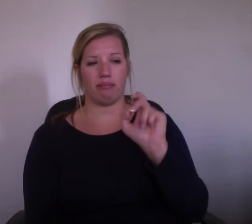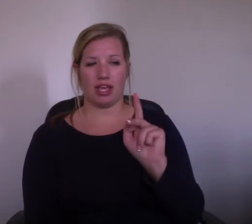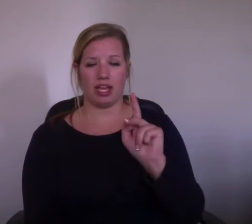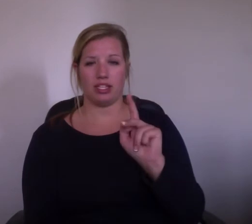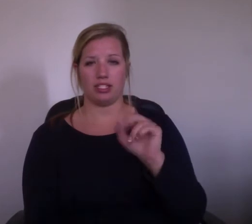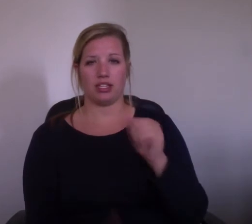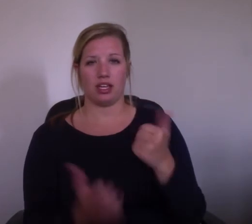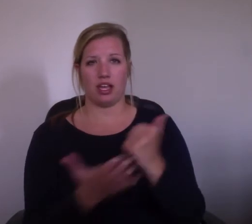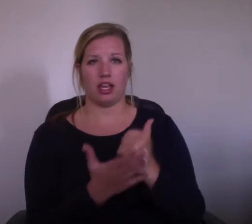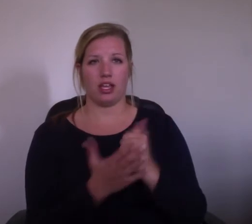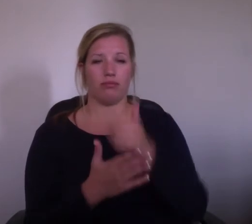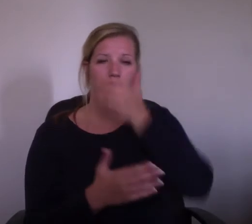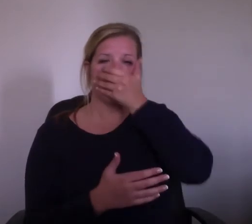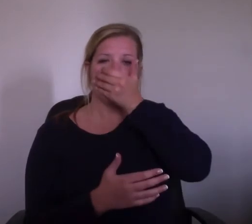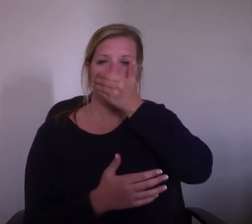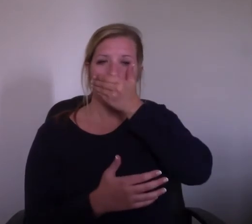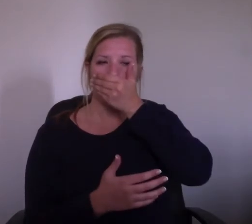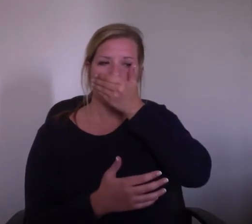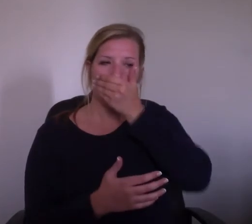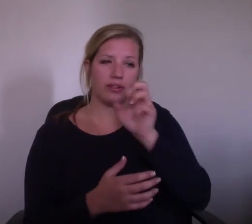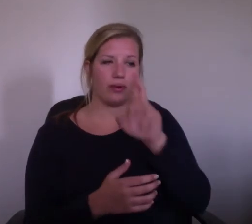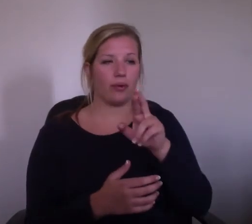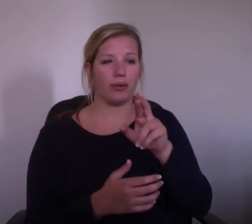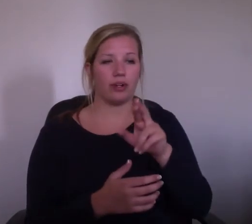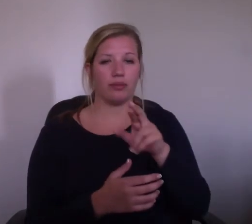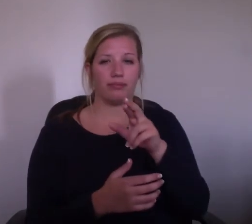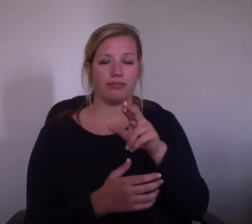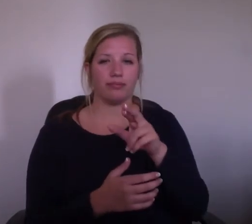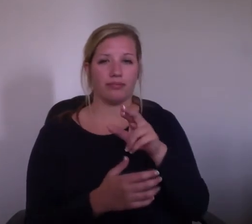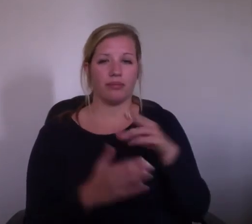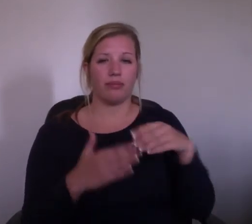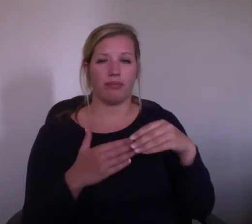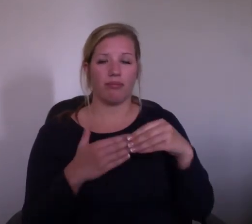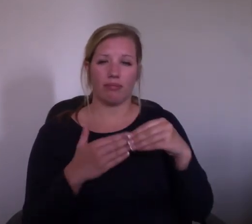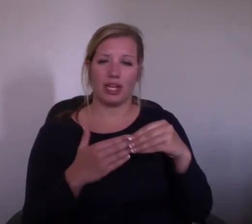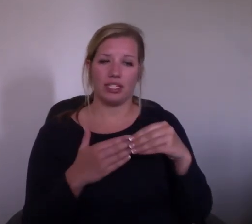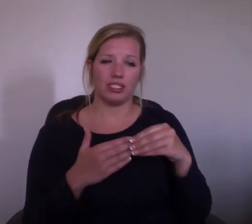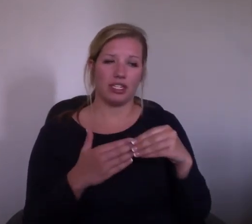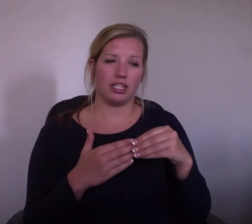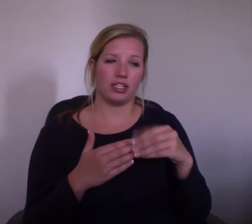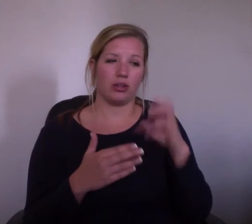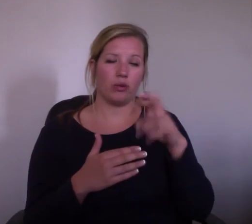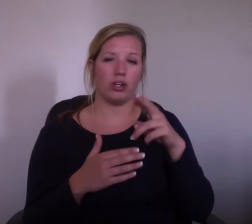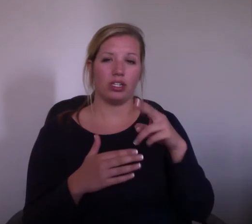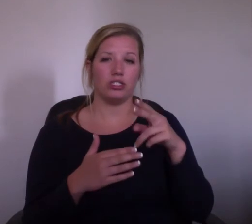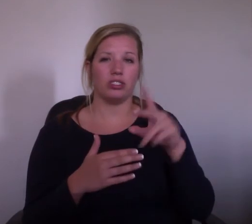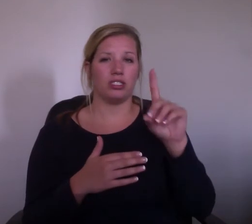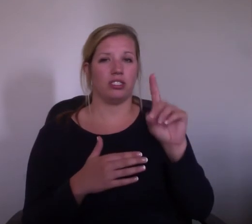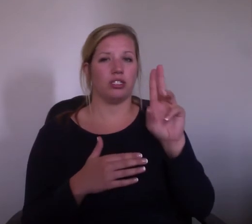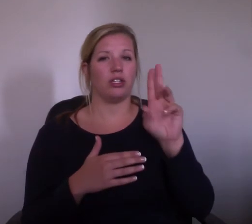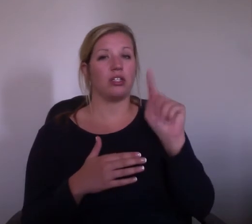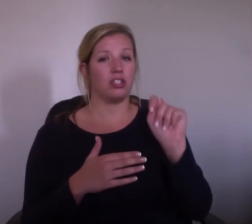And also consider plastic sheeting and duct tape so that you can shelter in place in the event of a hazardous material